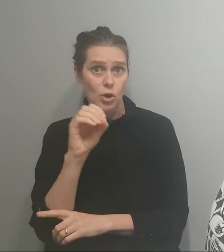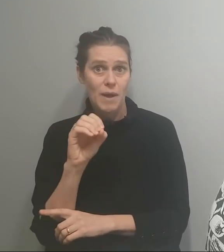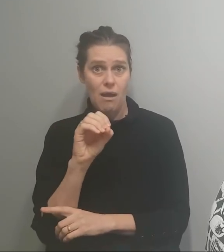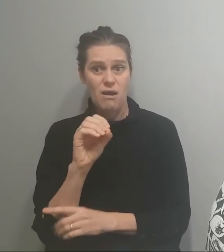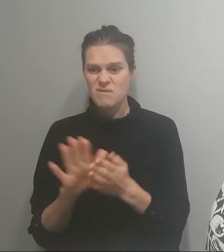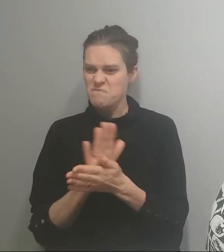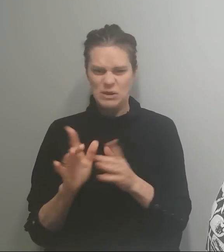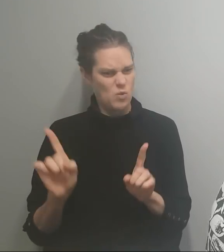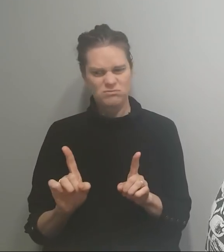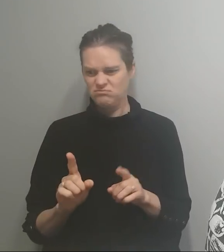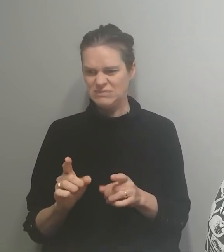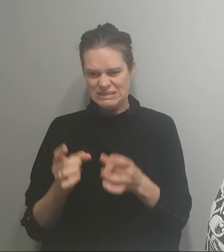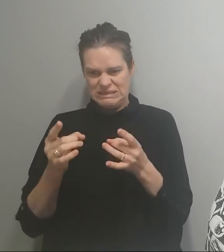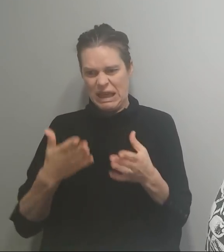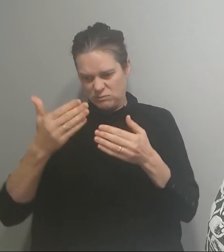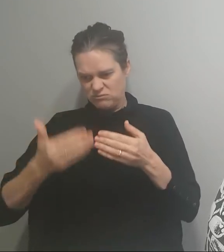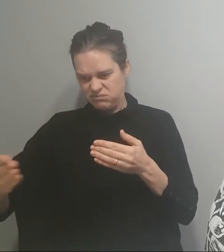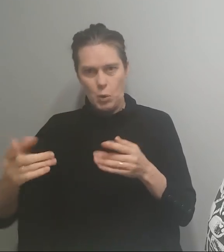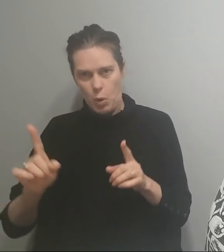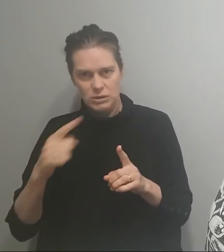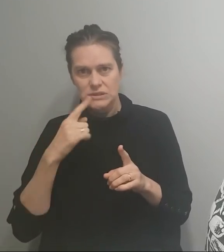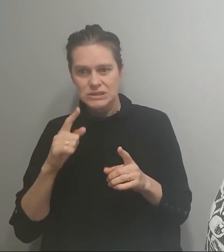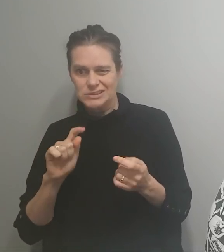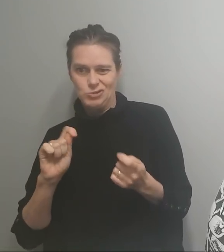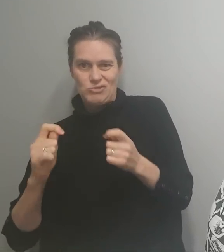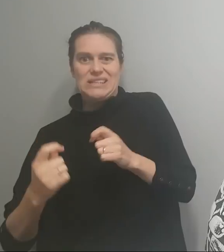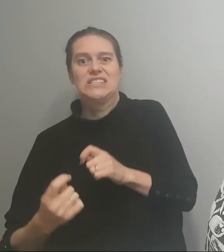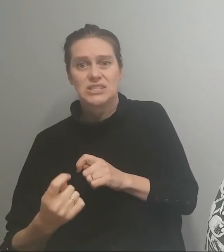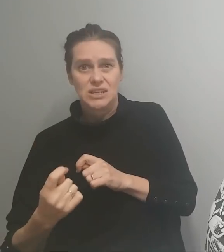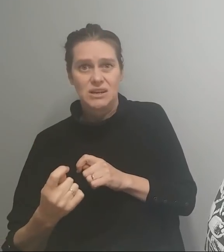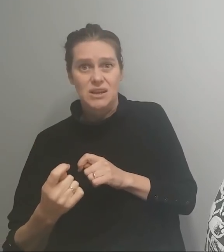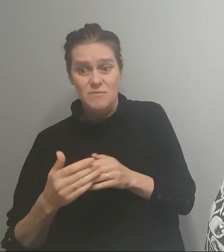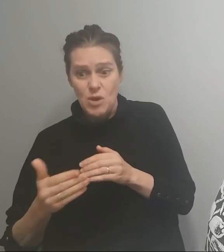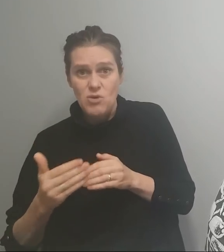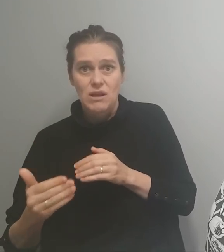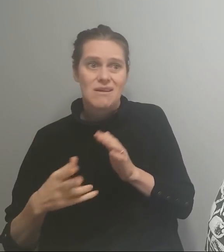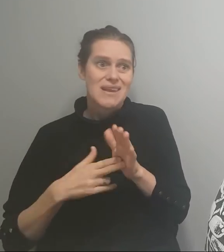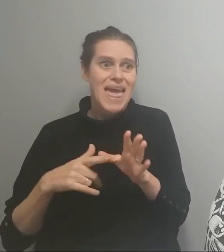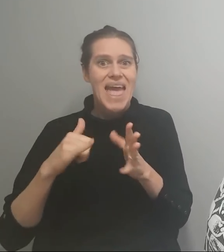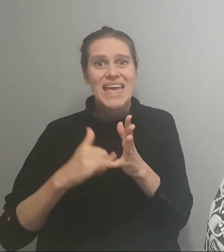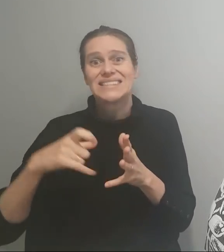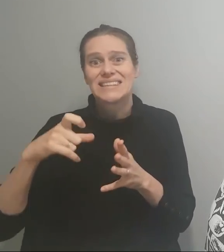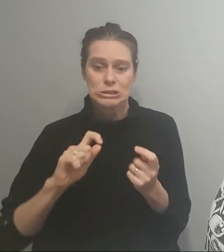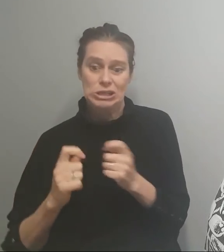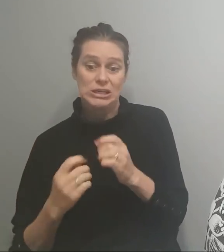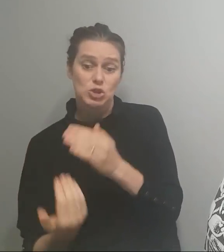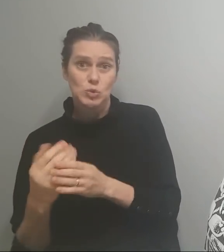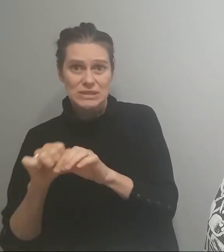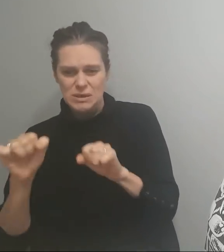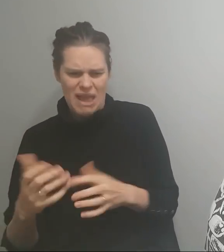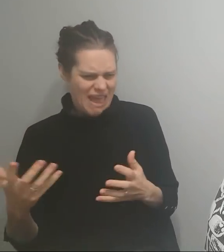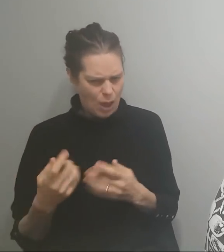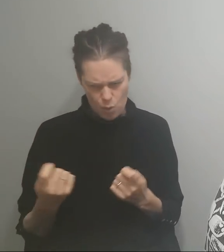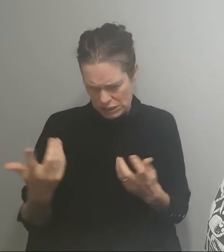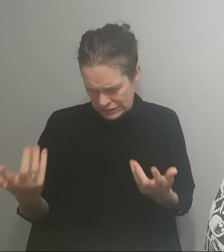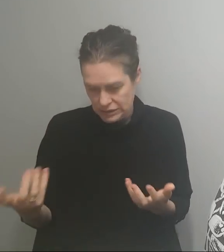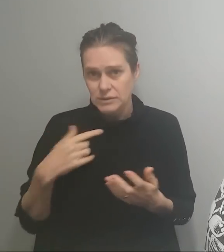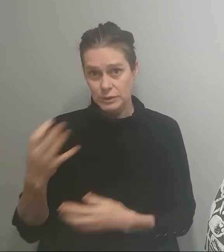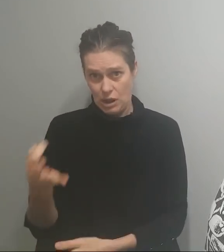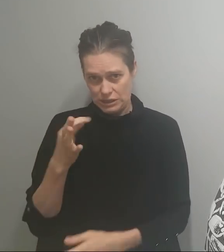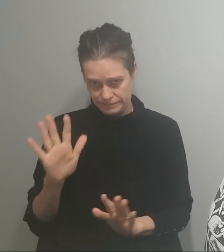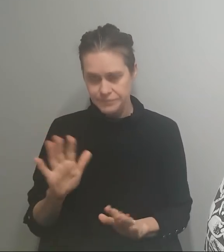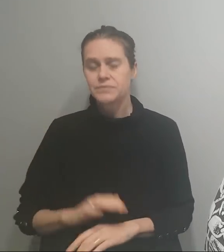this mean? Is there a transition period from NAS to the new system? How will this work? So on the 1st of